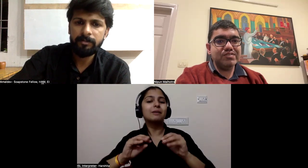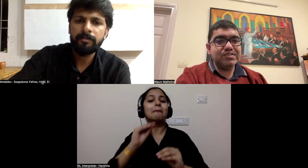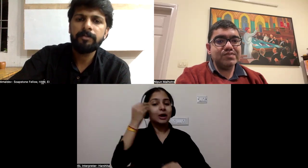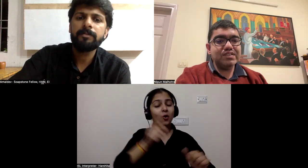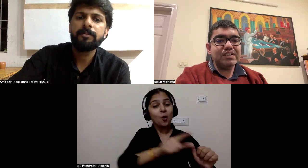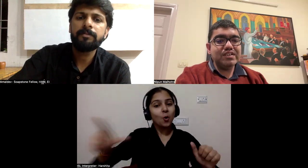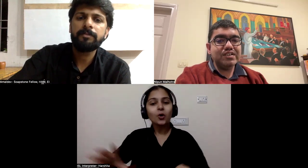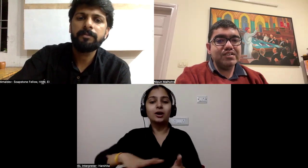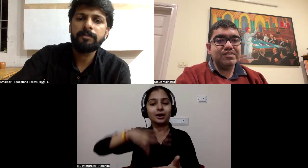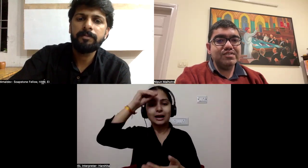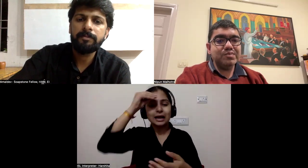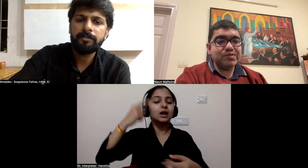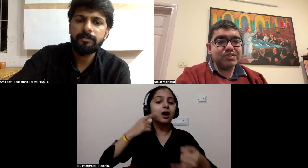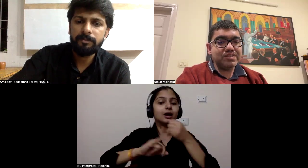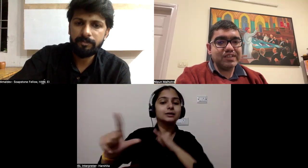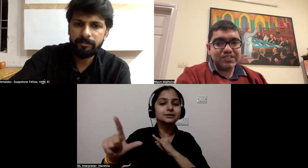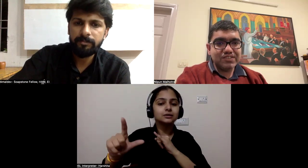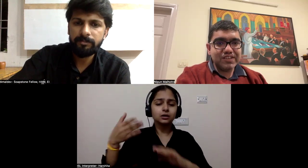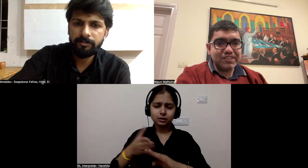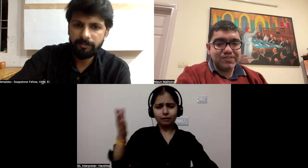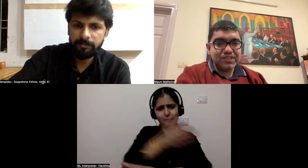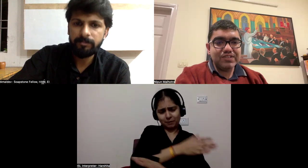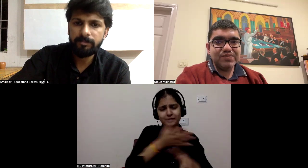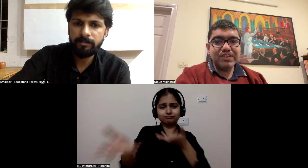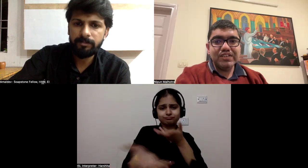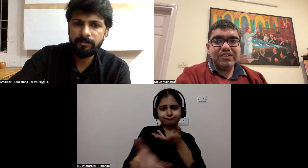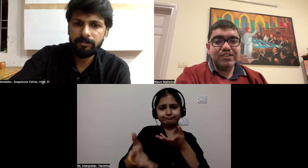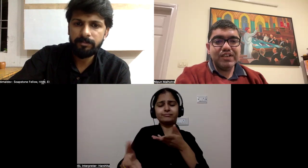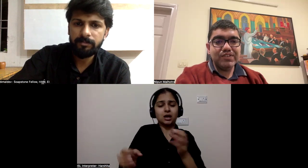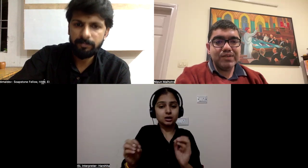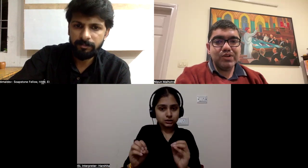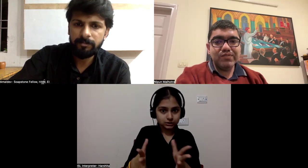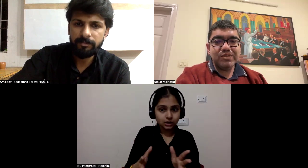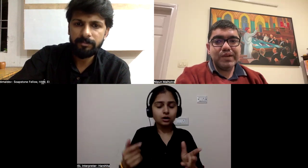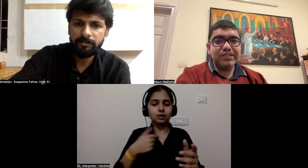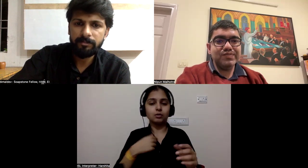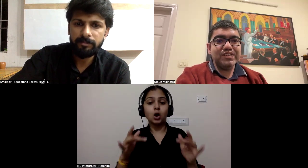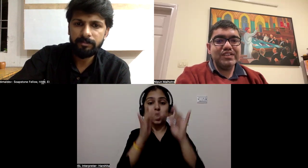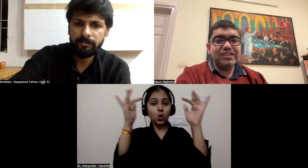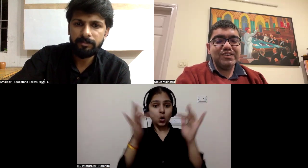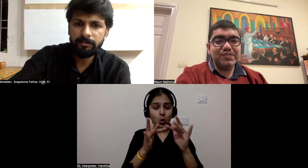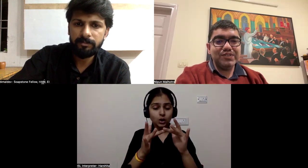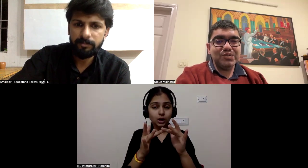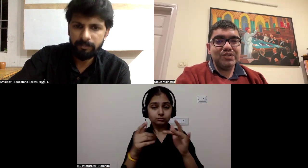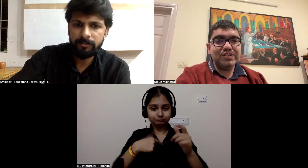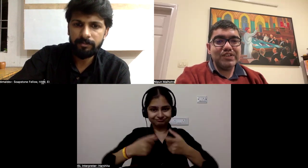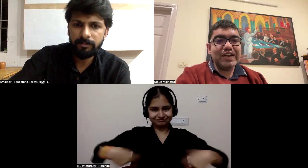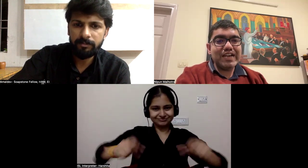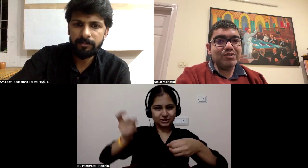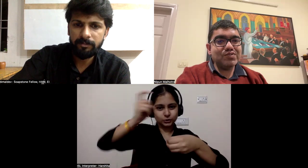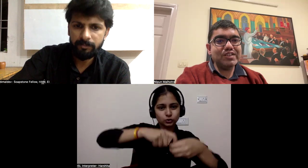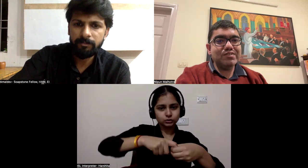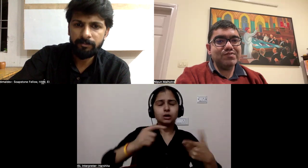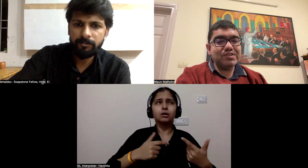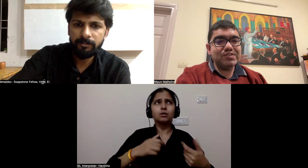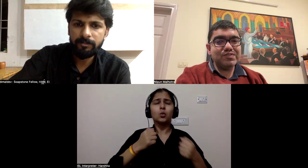Sign Language. Before this interaction started, and we came online for the panel, in a way, I